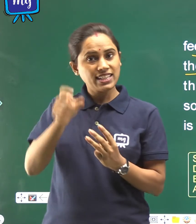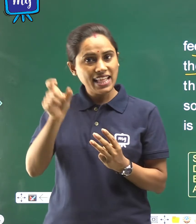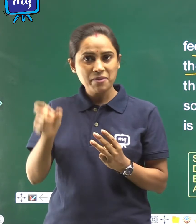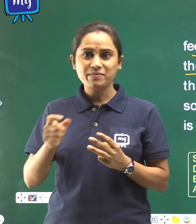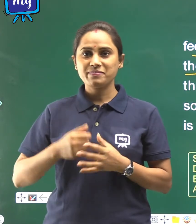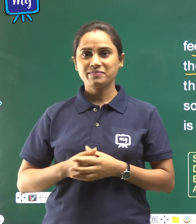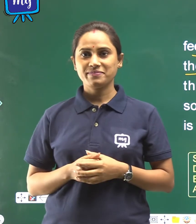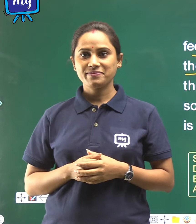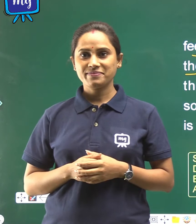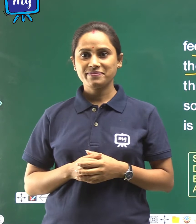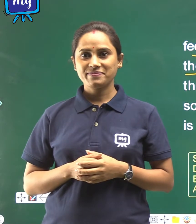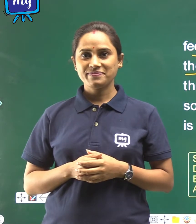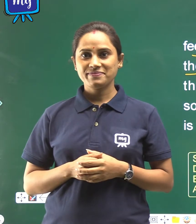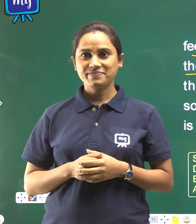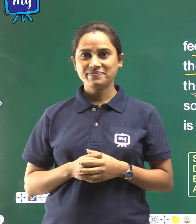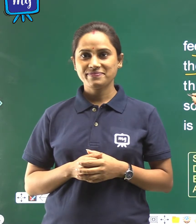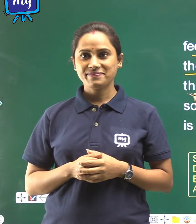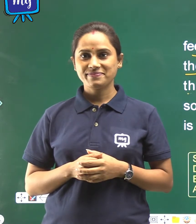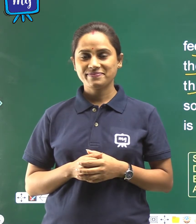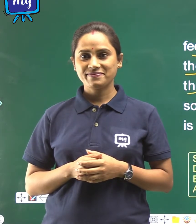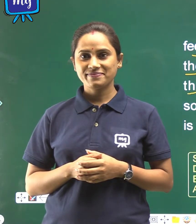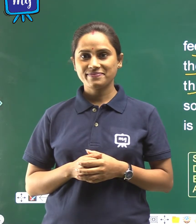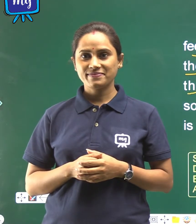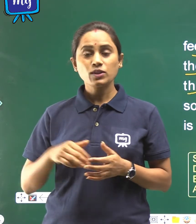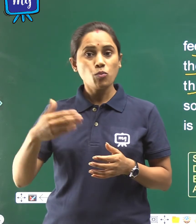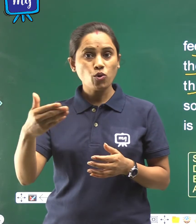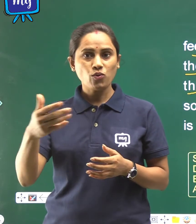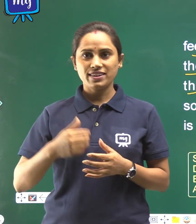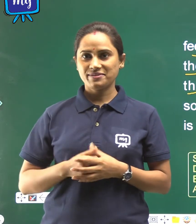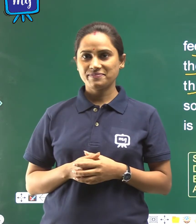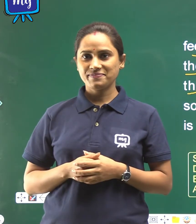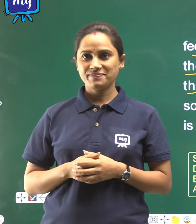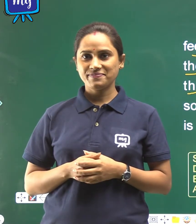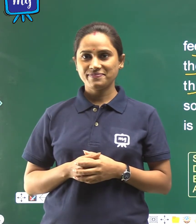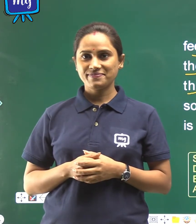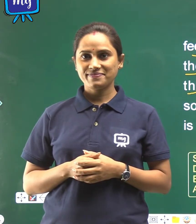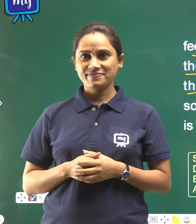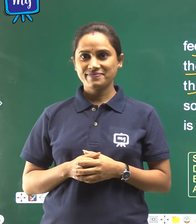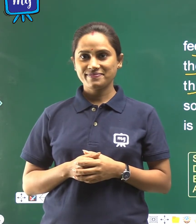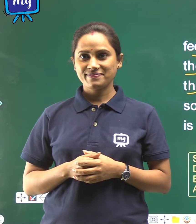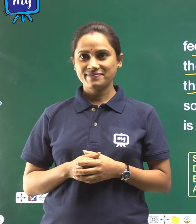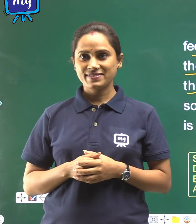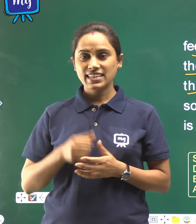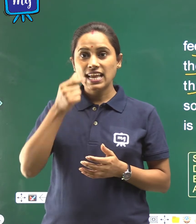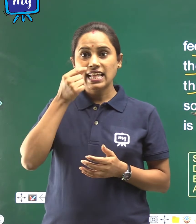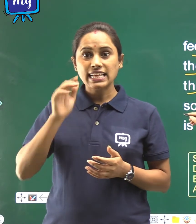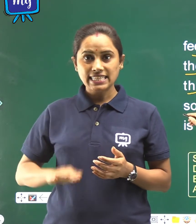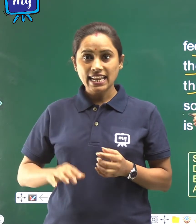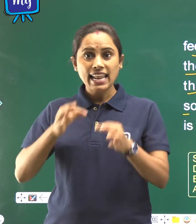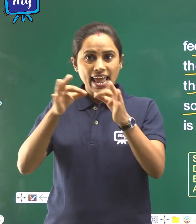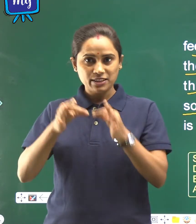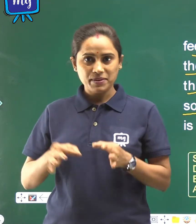Moreover, The son